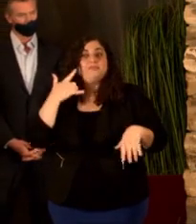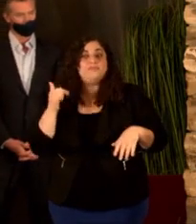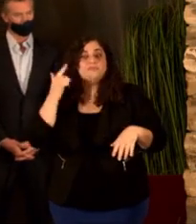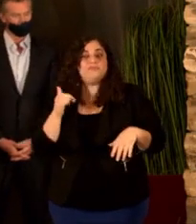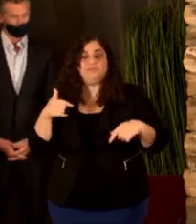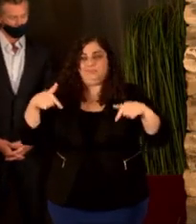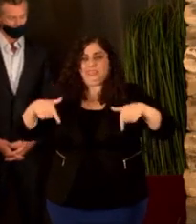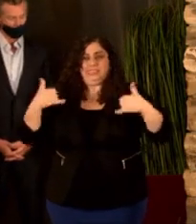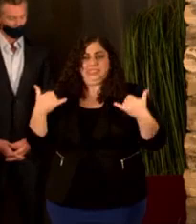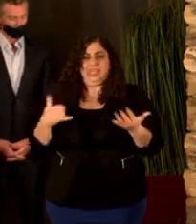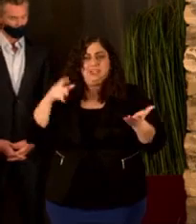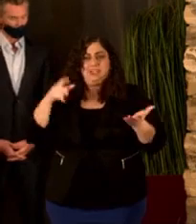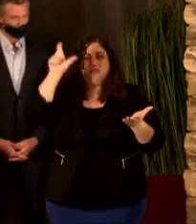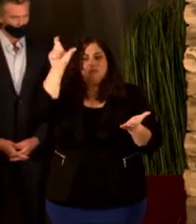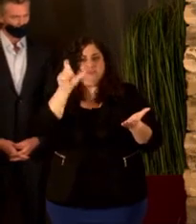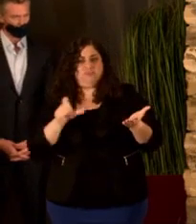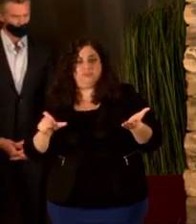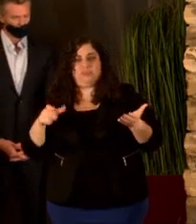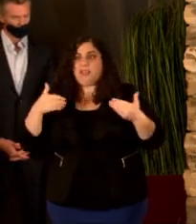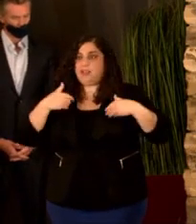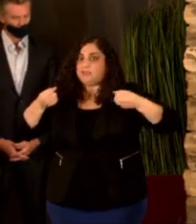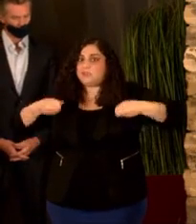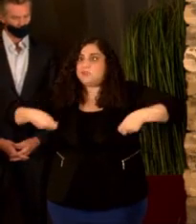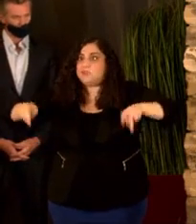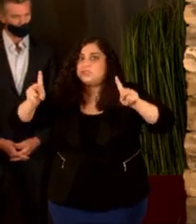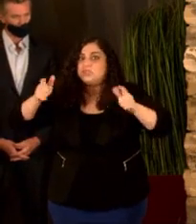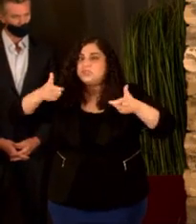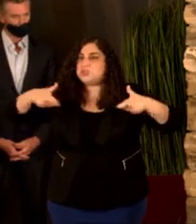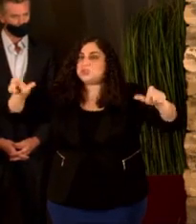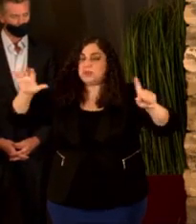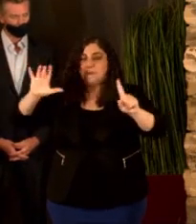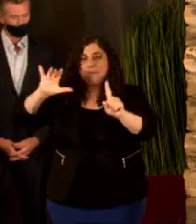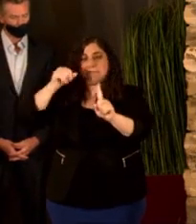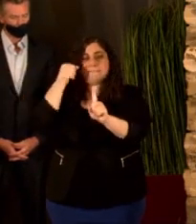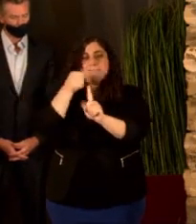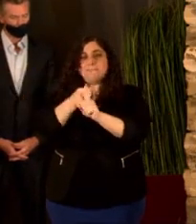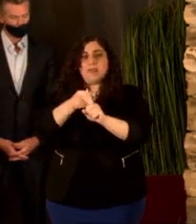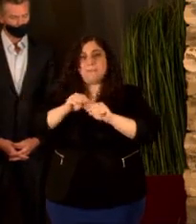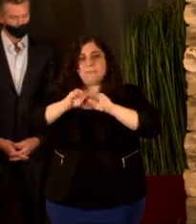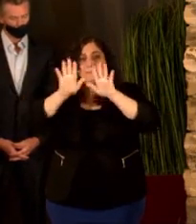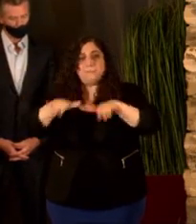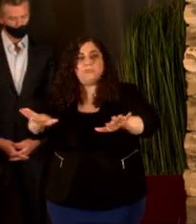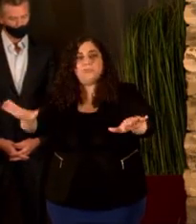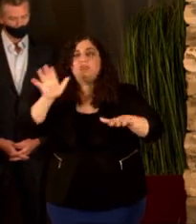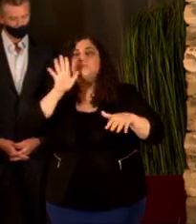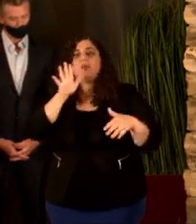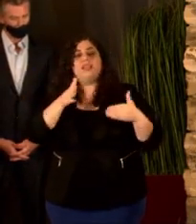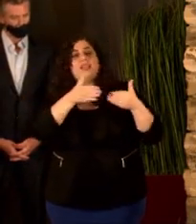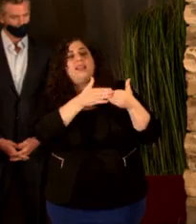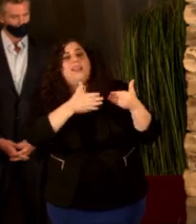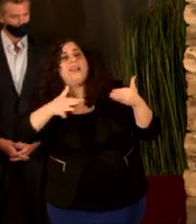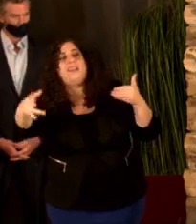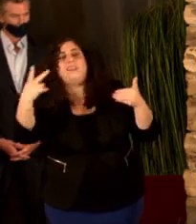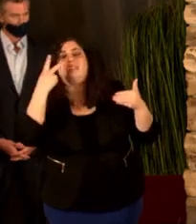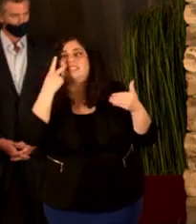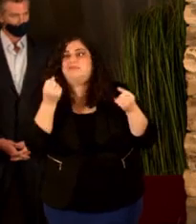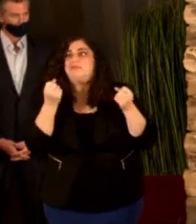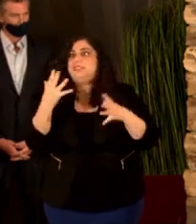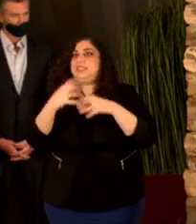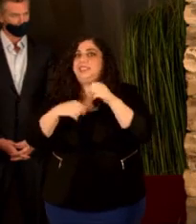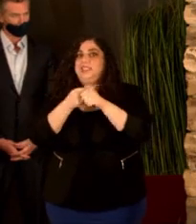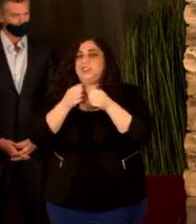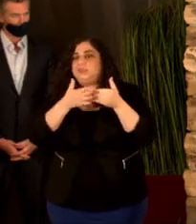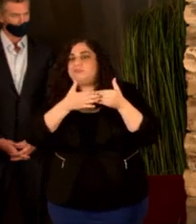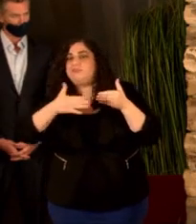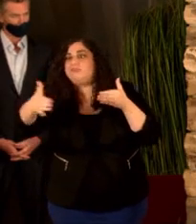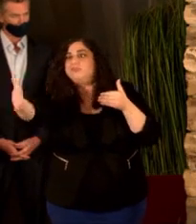opportunity to make a major impact that will be felt for years to come on this challenge of homelessness and housing. My colleagues